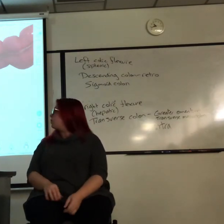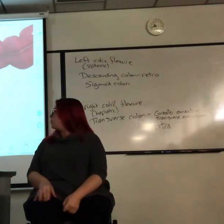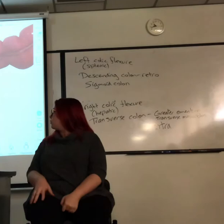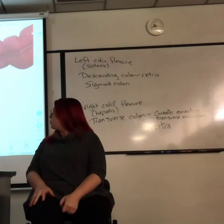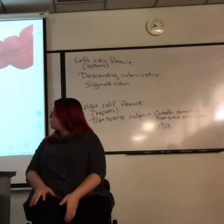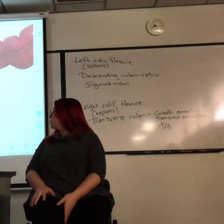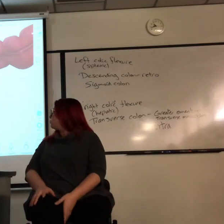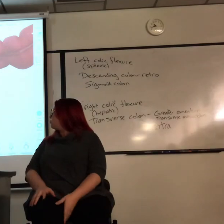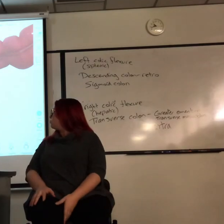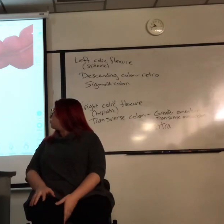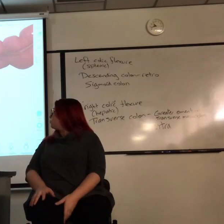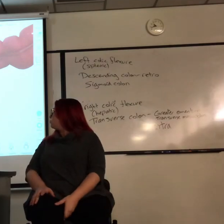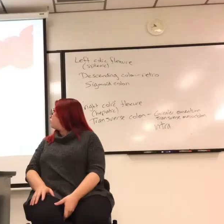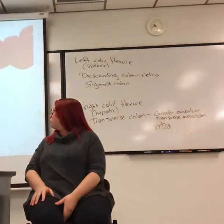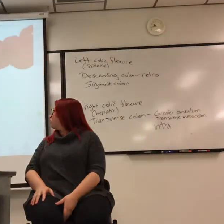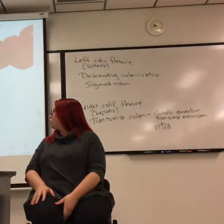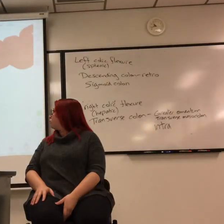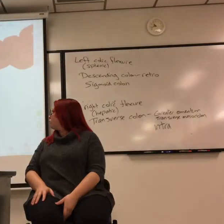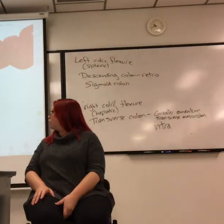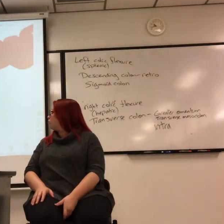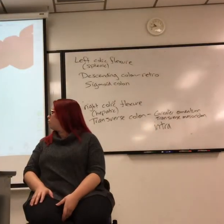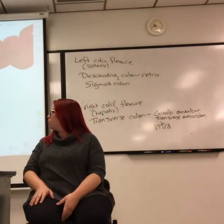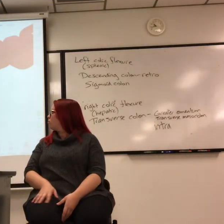There you go, rectum.